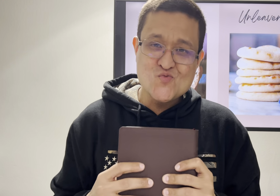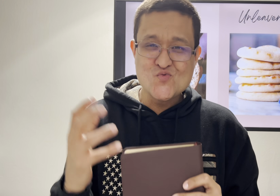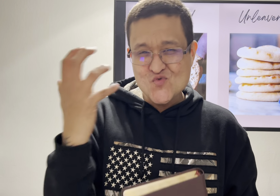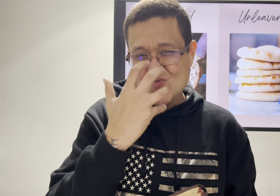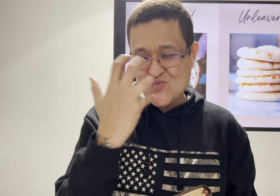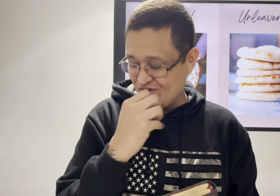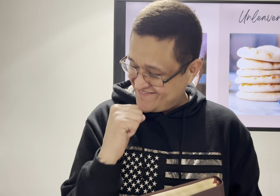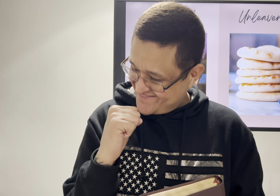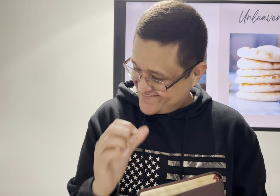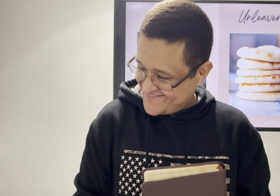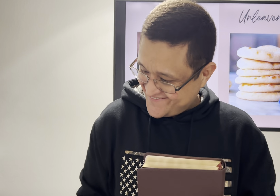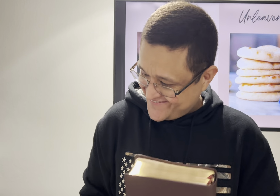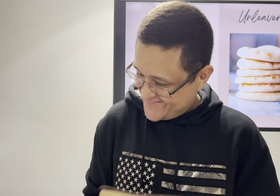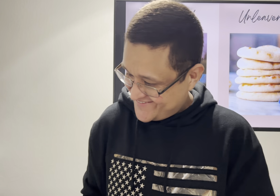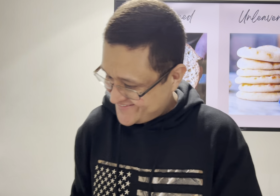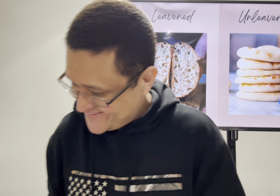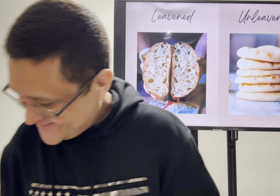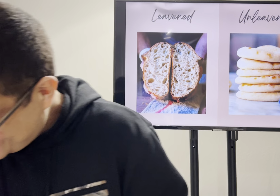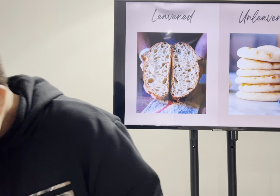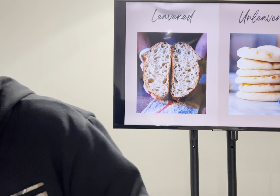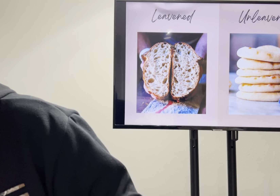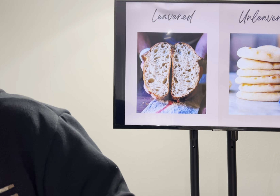I'm just gonna eat it up, amen.